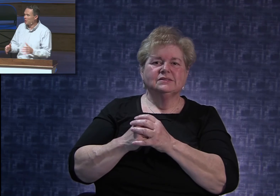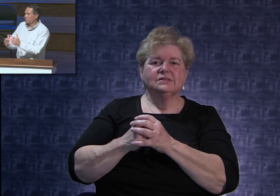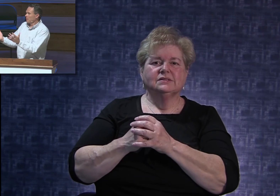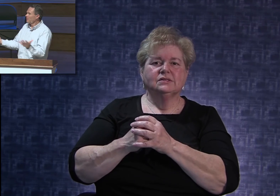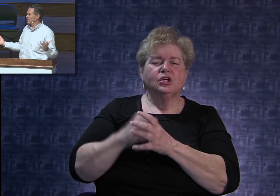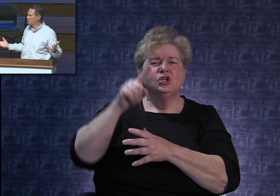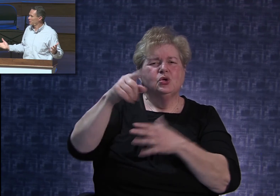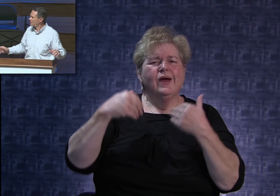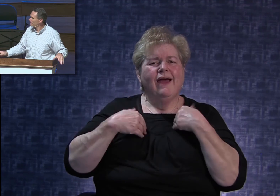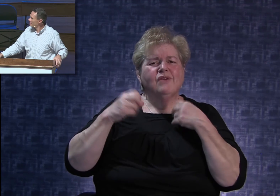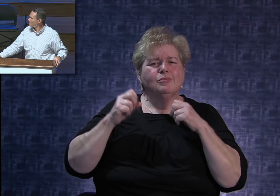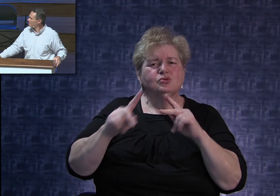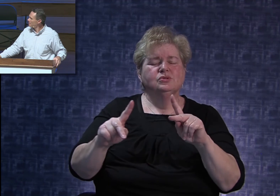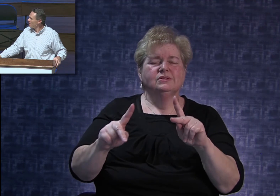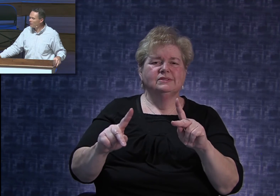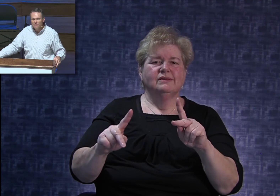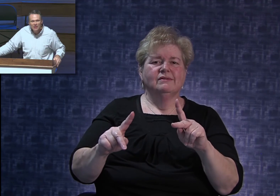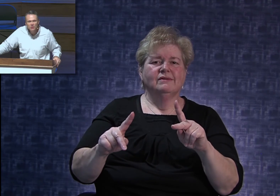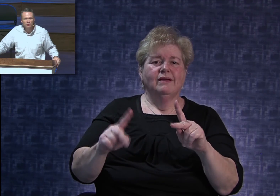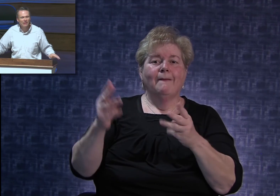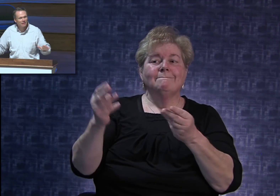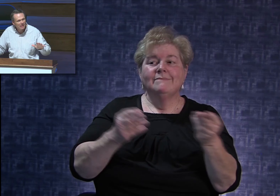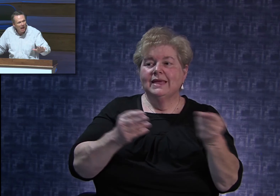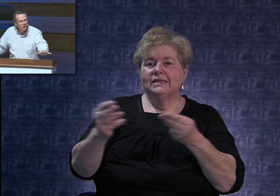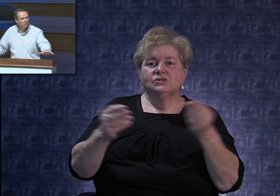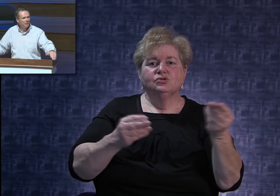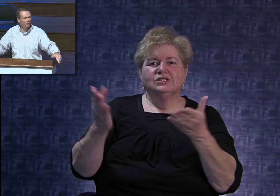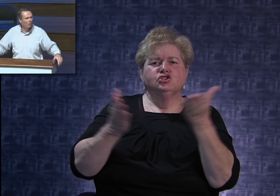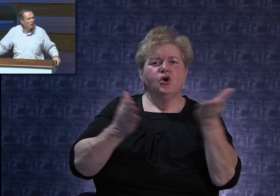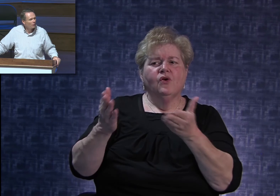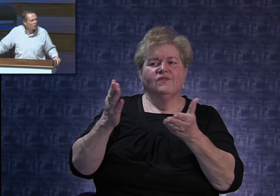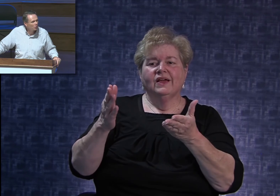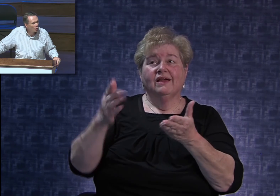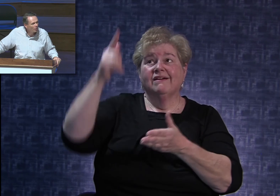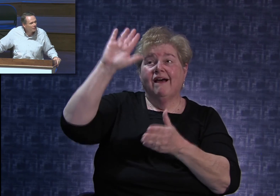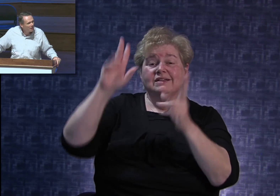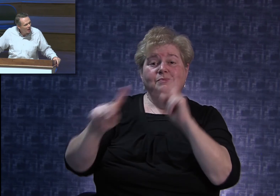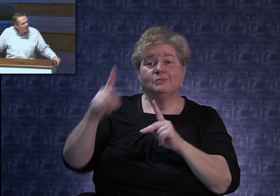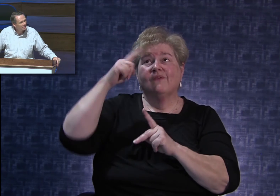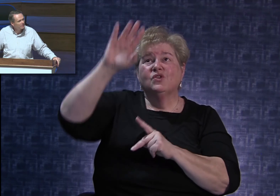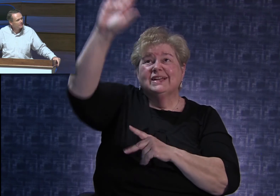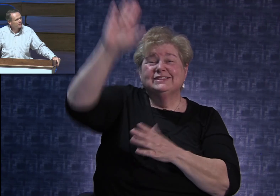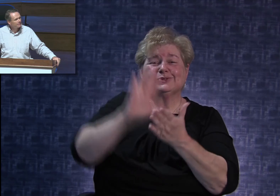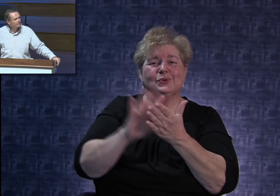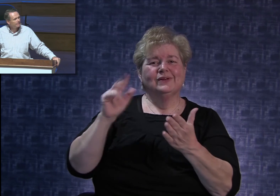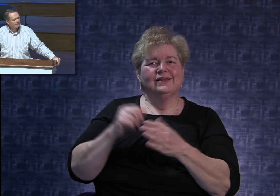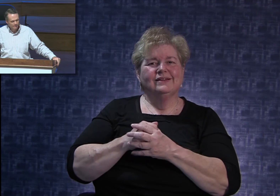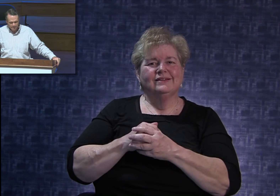You get the privilege of ministering to God's people for the glory of God.